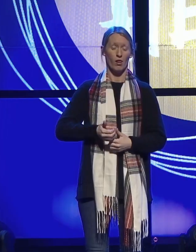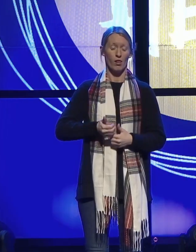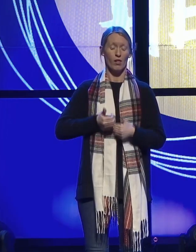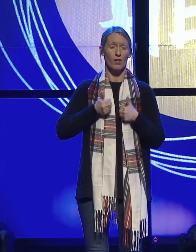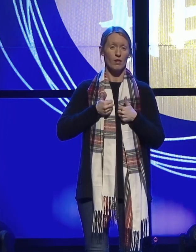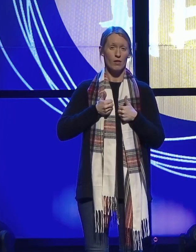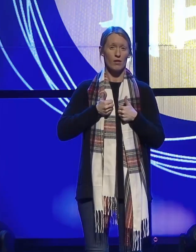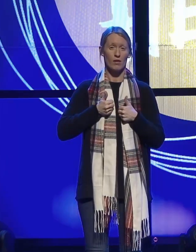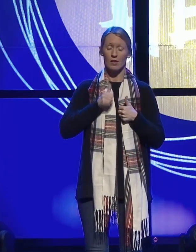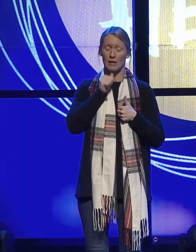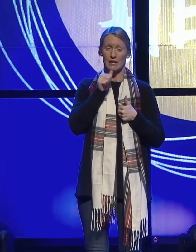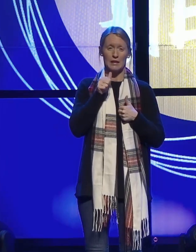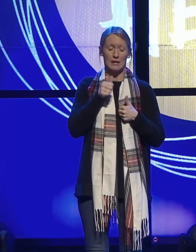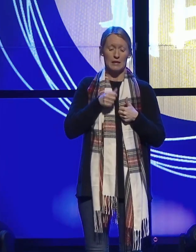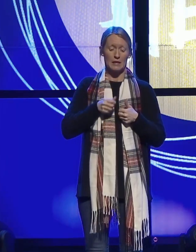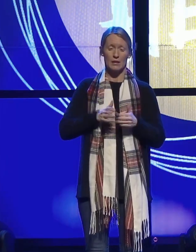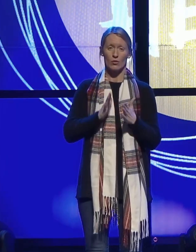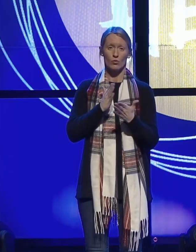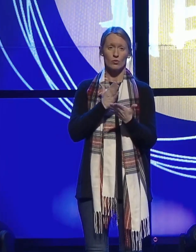don't let it stop you.